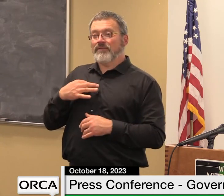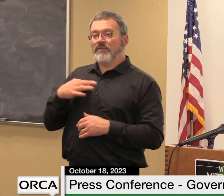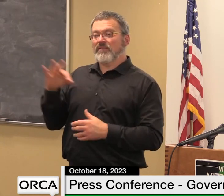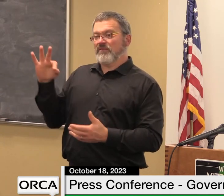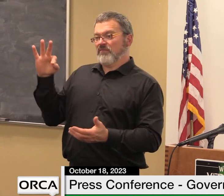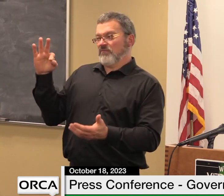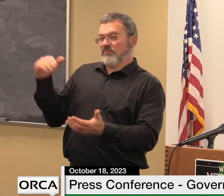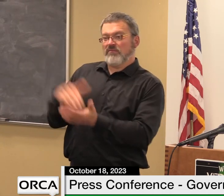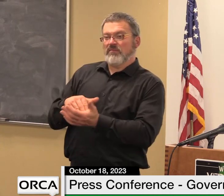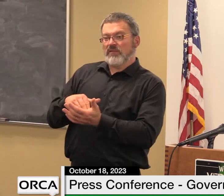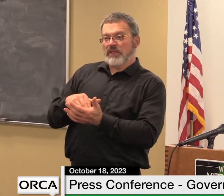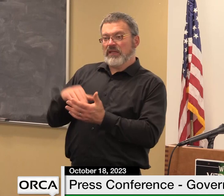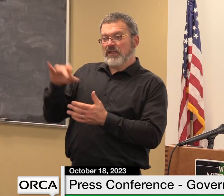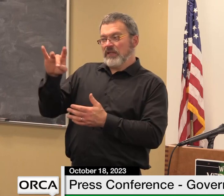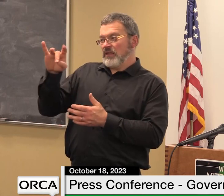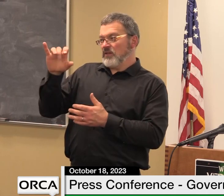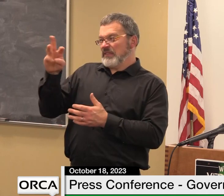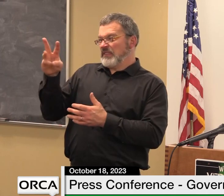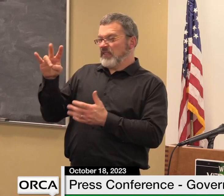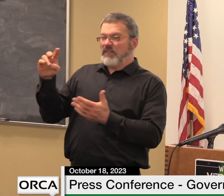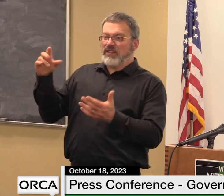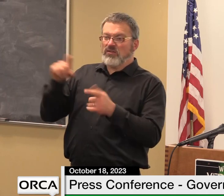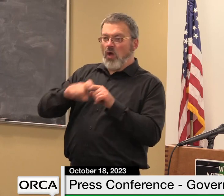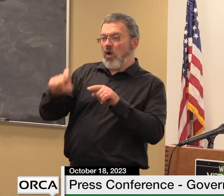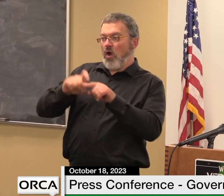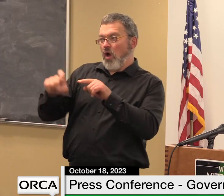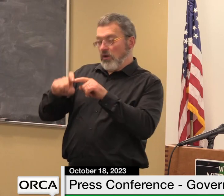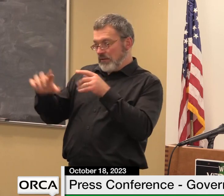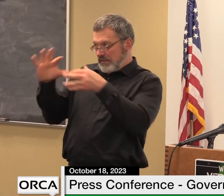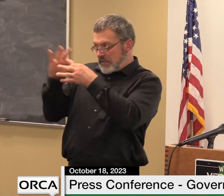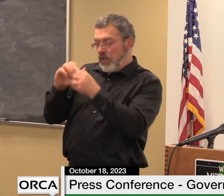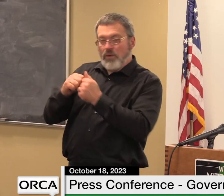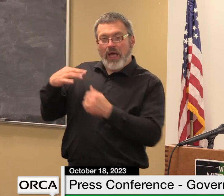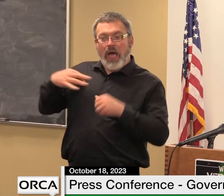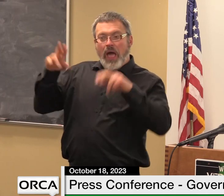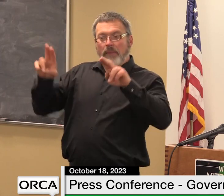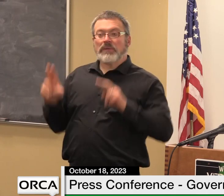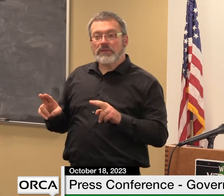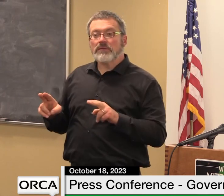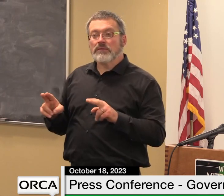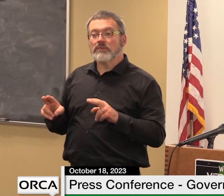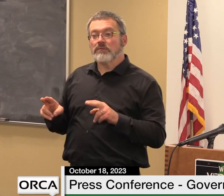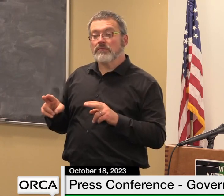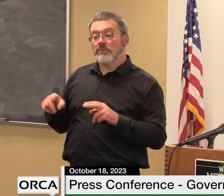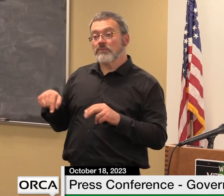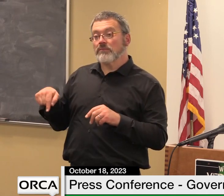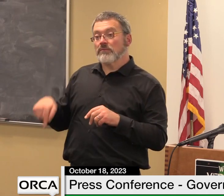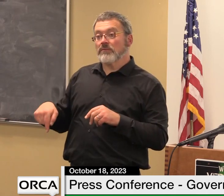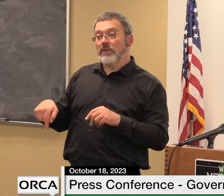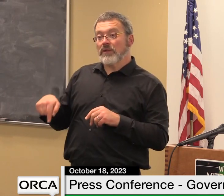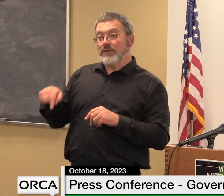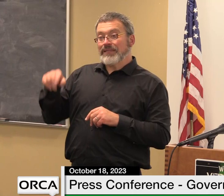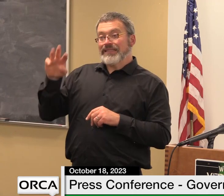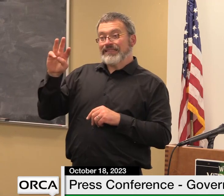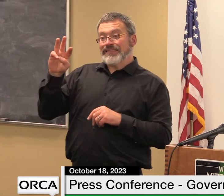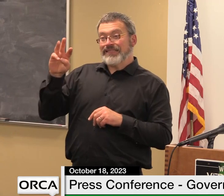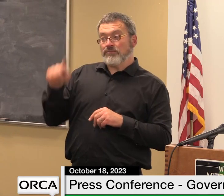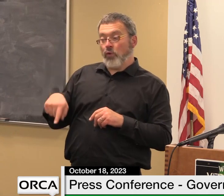9,867 calls to the applicants, and that has resulted in an additional $6.38 million